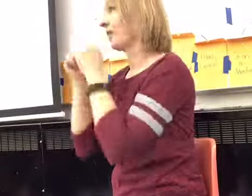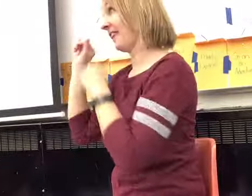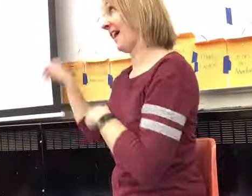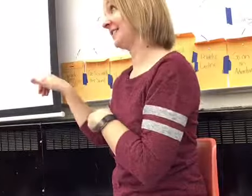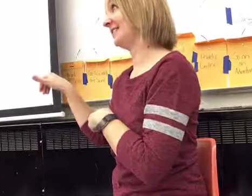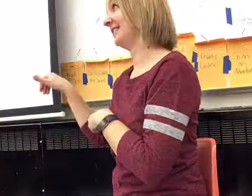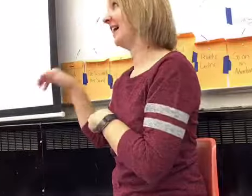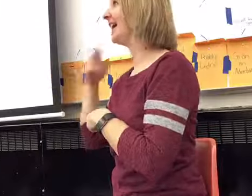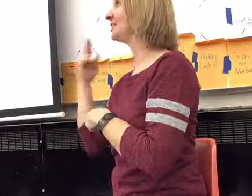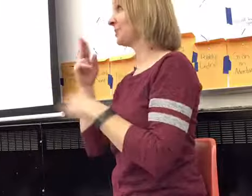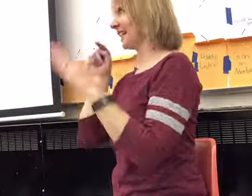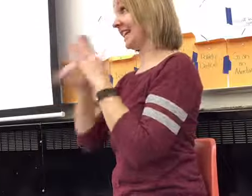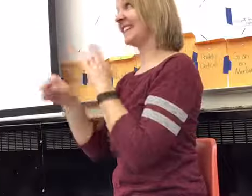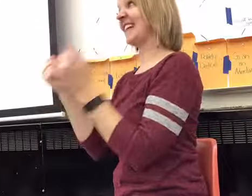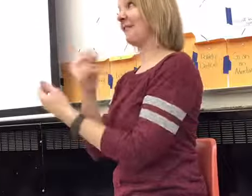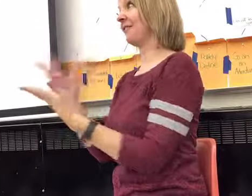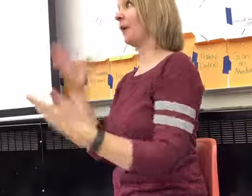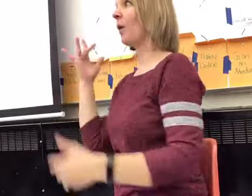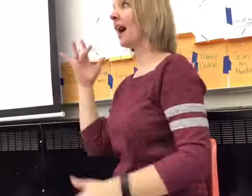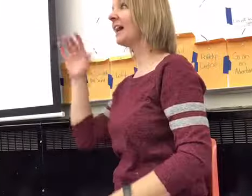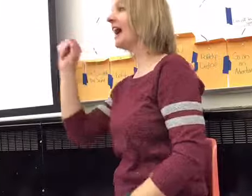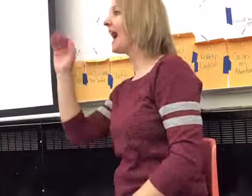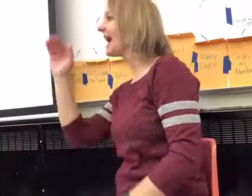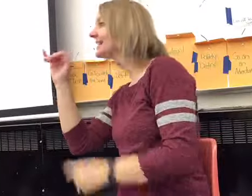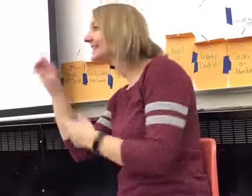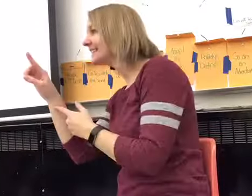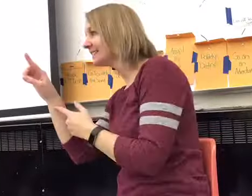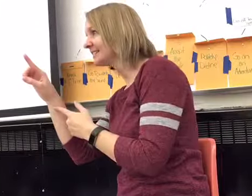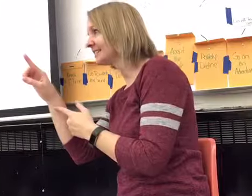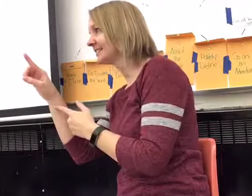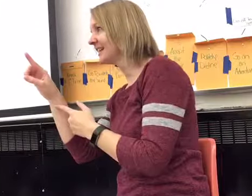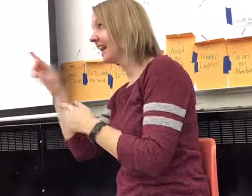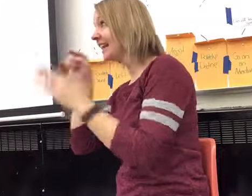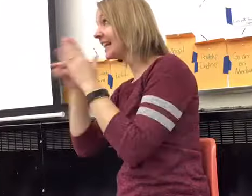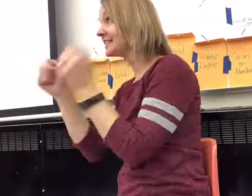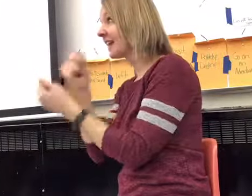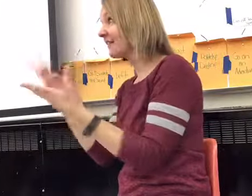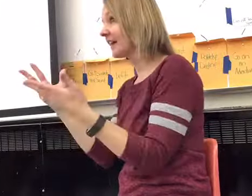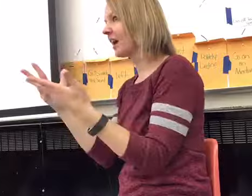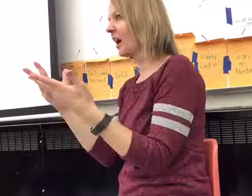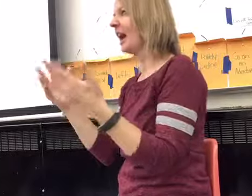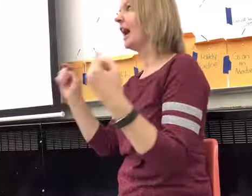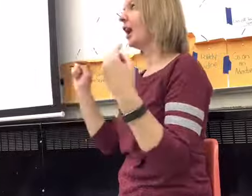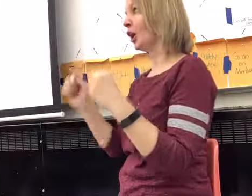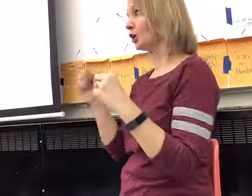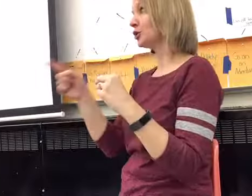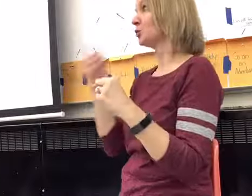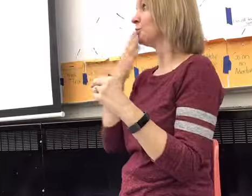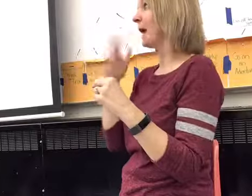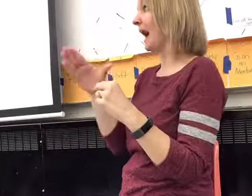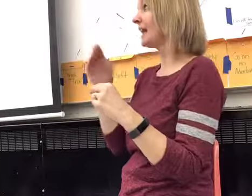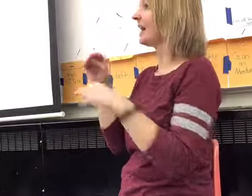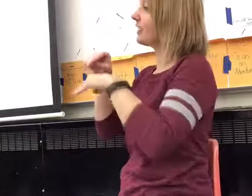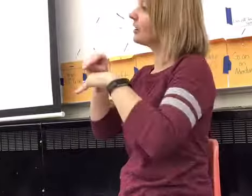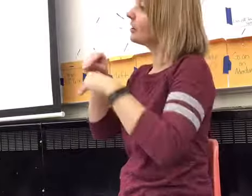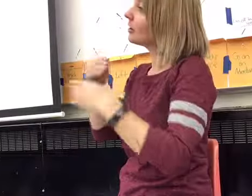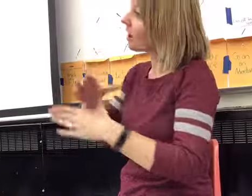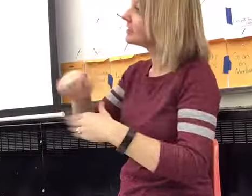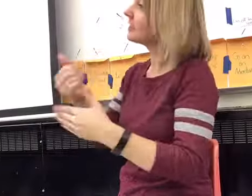killed everything. It's because it's acid, and acid kills things. I mean, yeah, it also hurt you really bad and cause other effects. But hey, at least you got rid of the ringworm. So that's